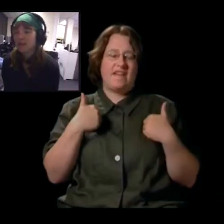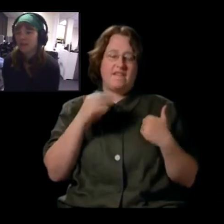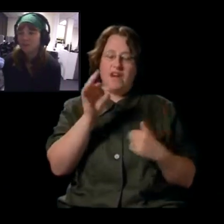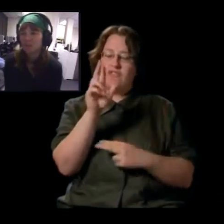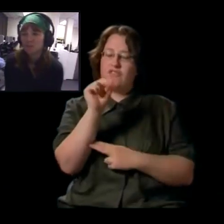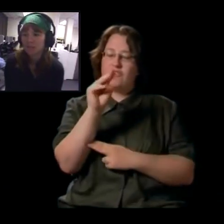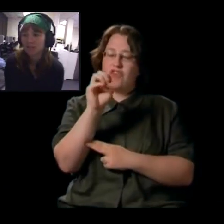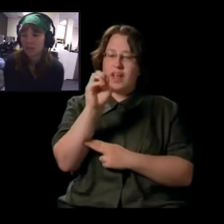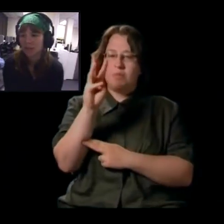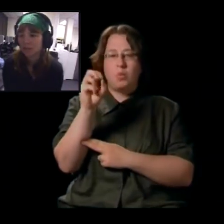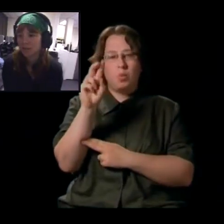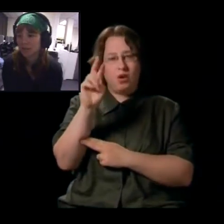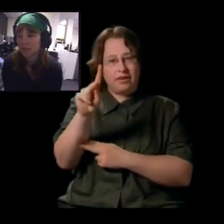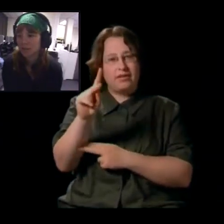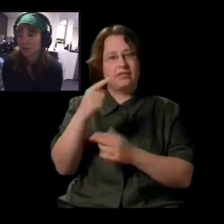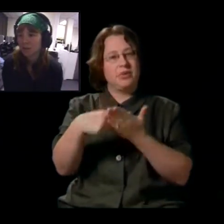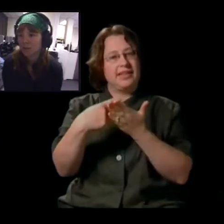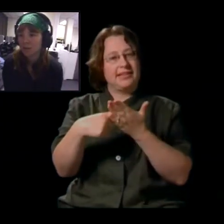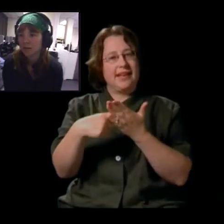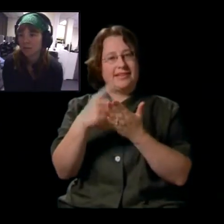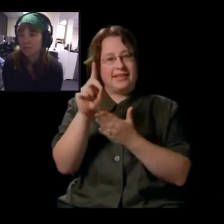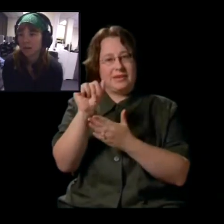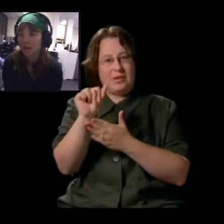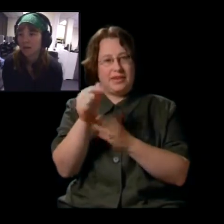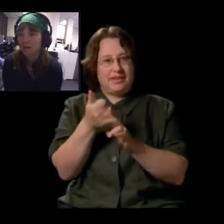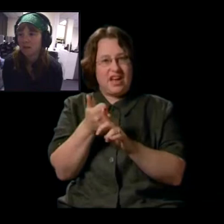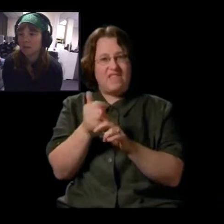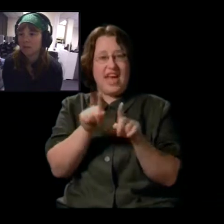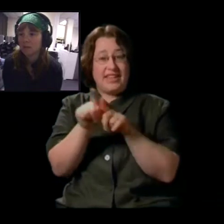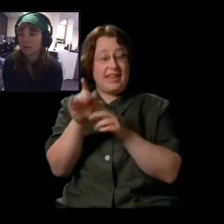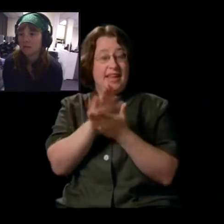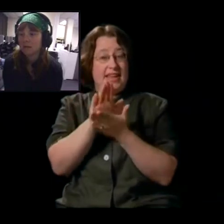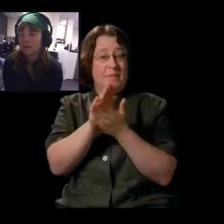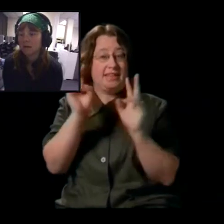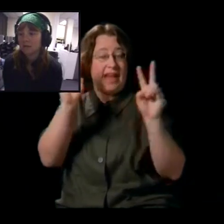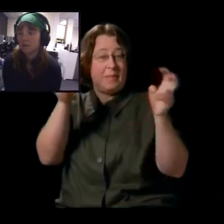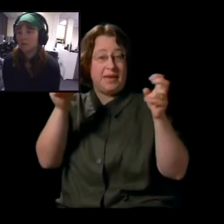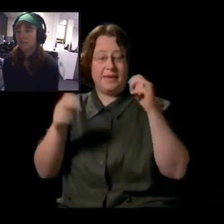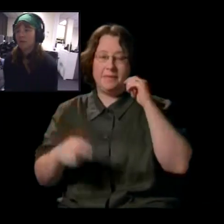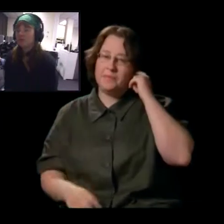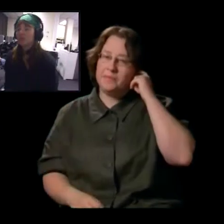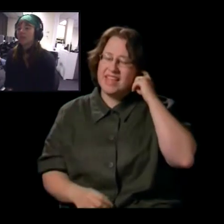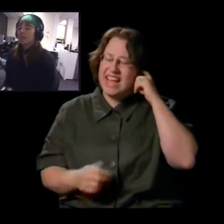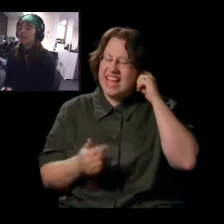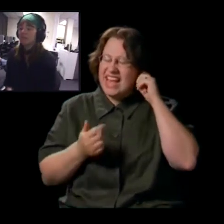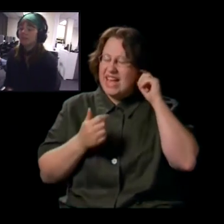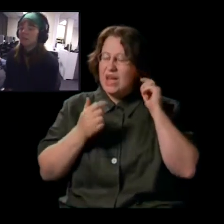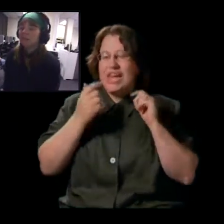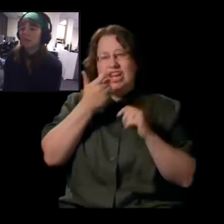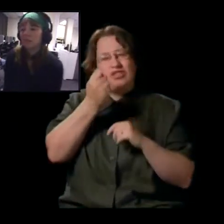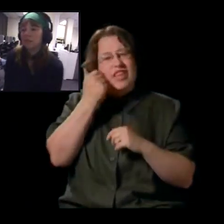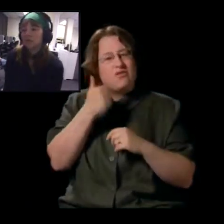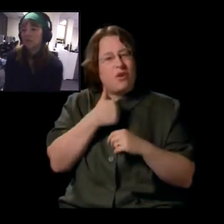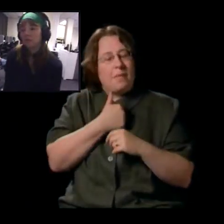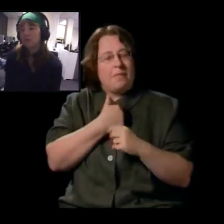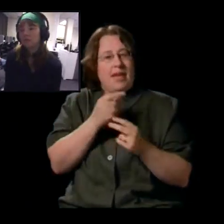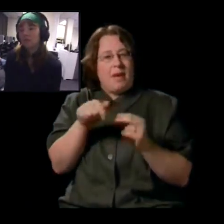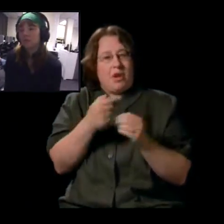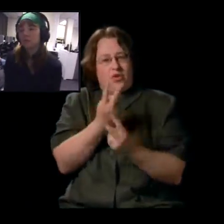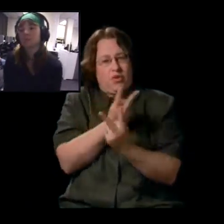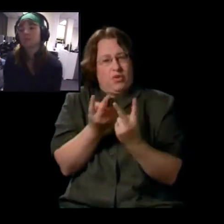There's not very much research, but there is somebody who says,